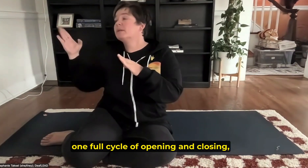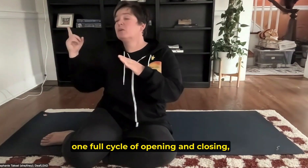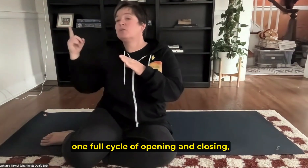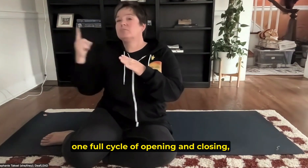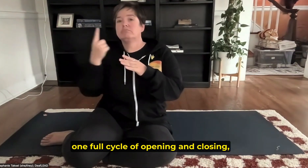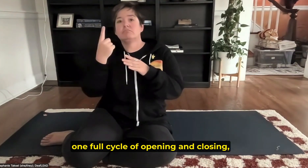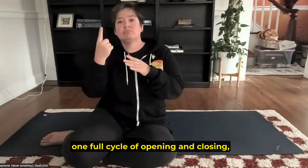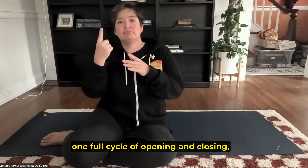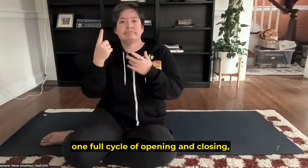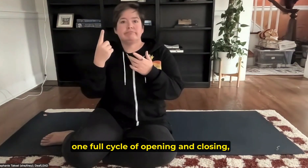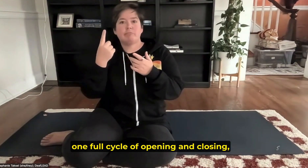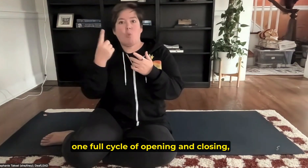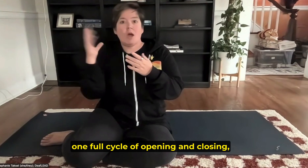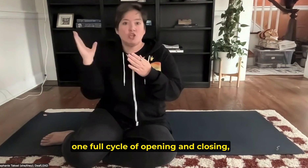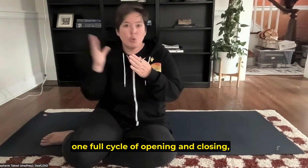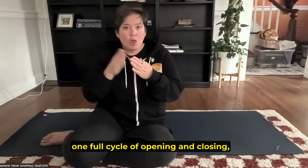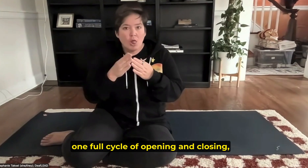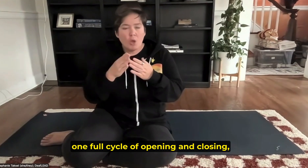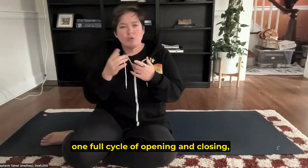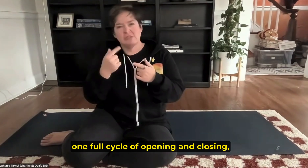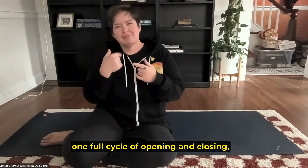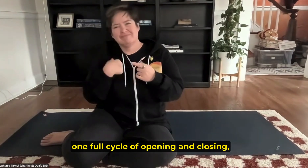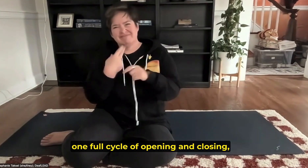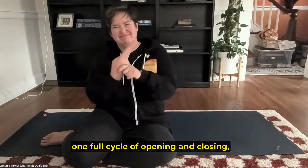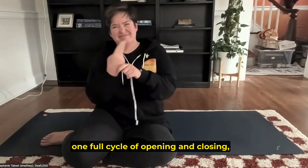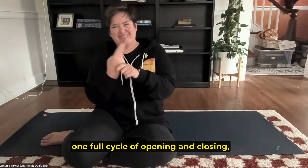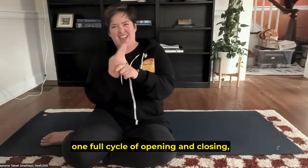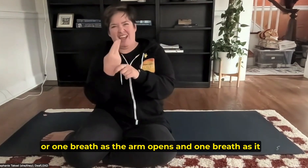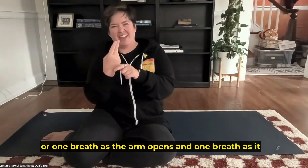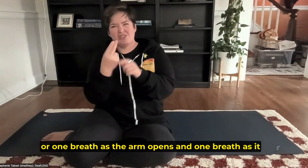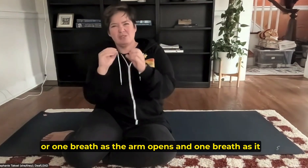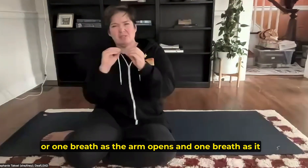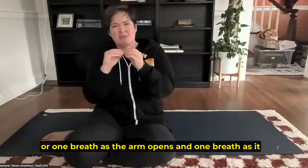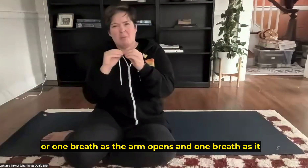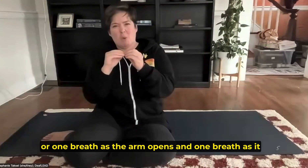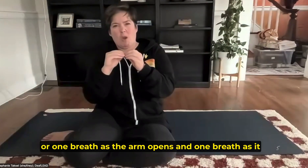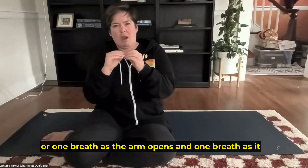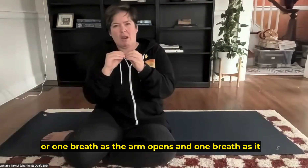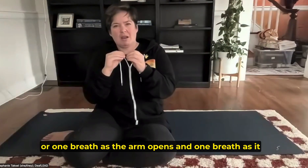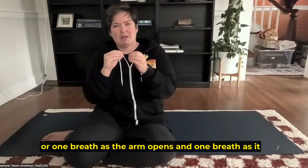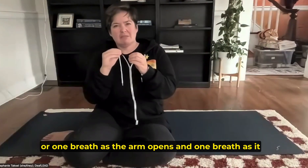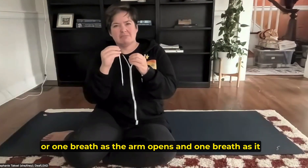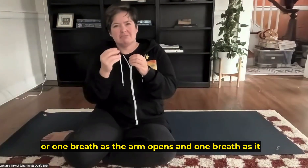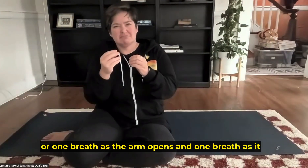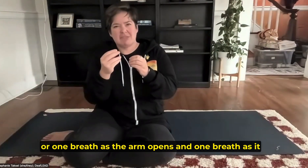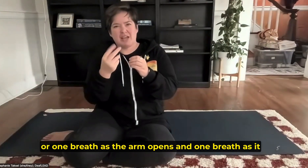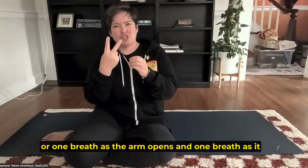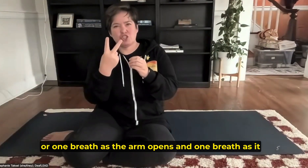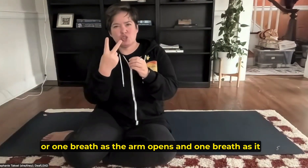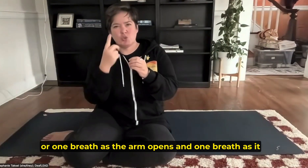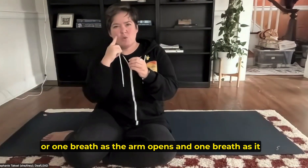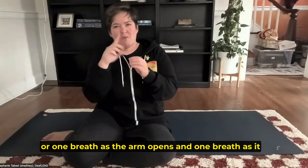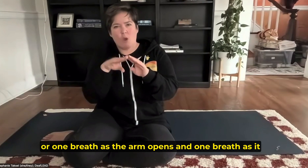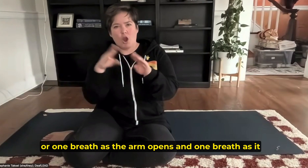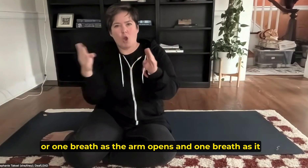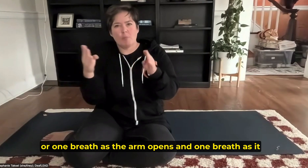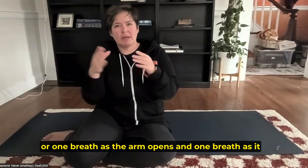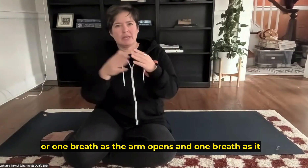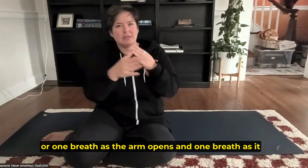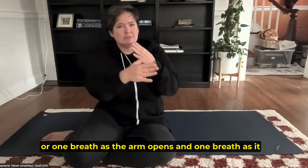one full cycle of opening and closing, or one breath as the arm opens and one breath as